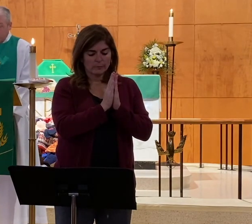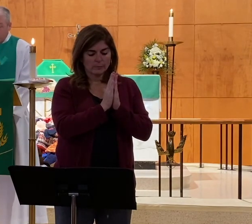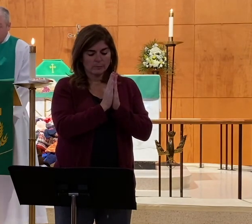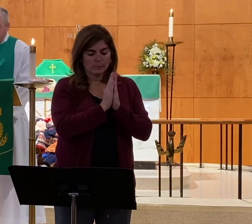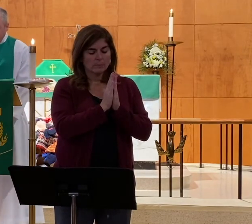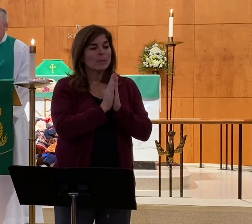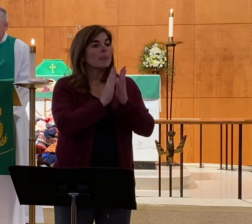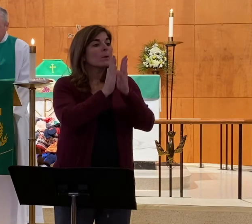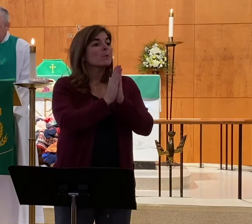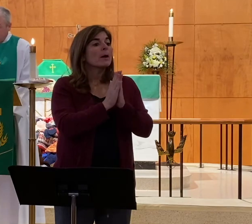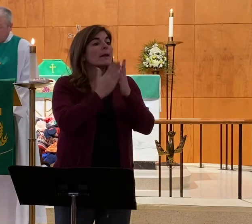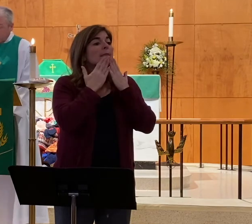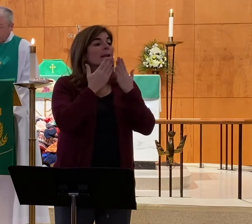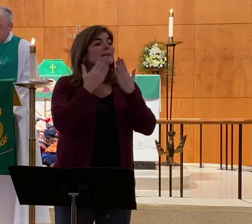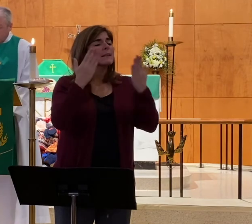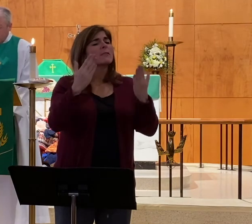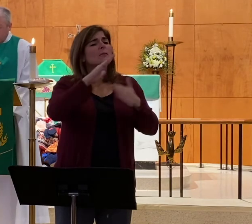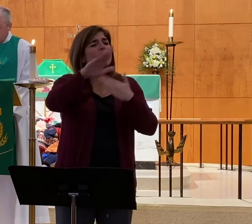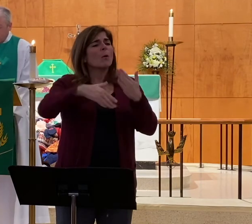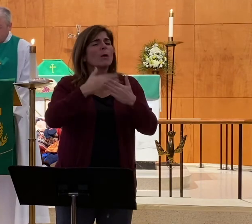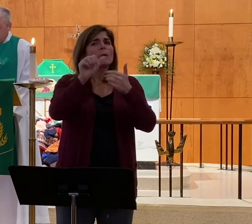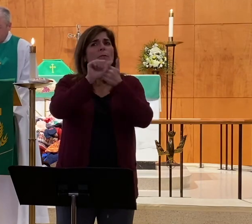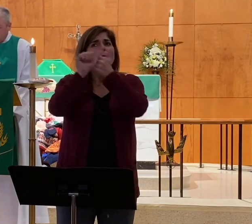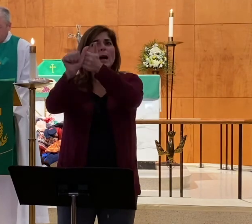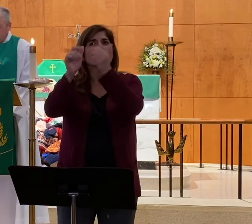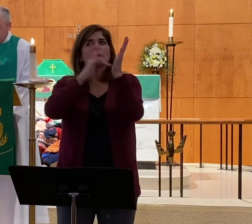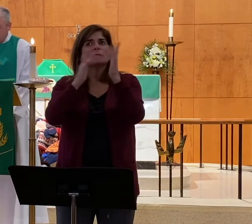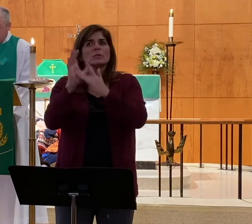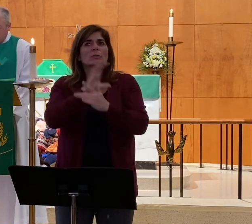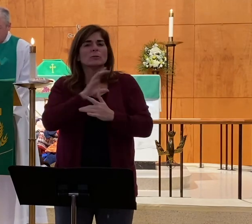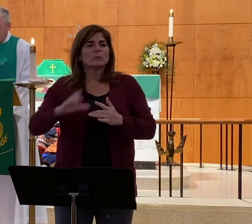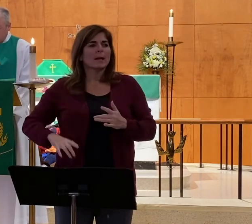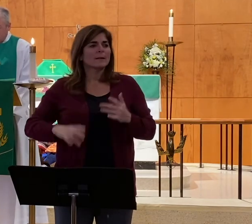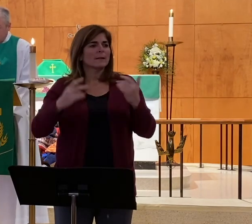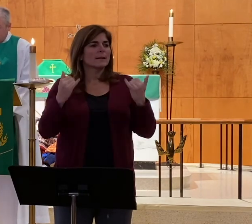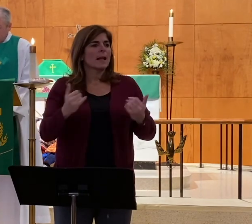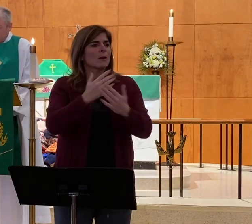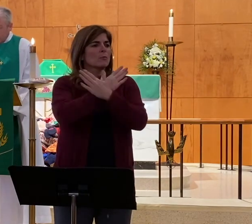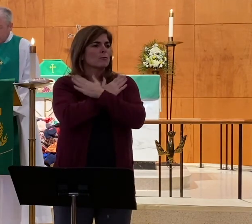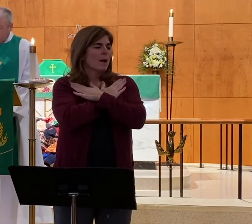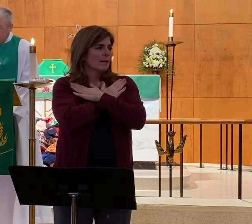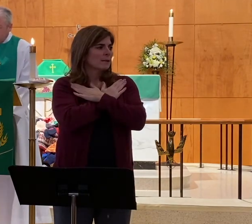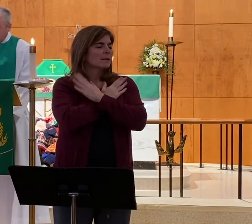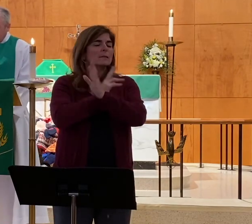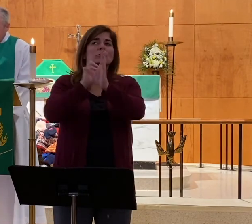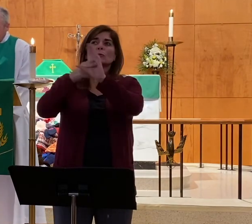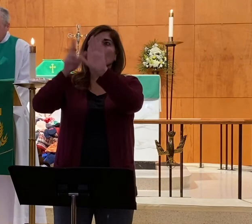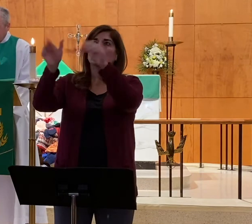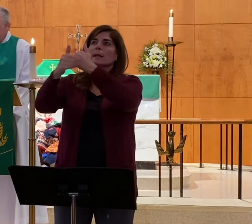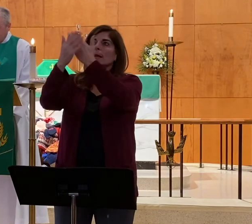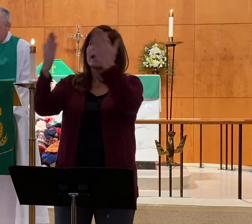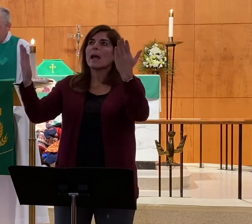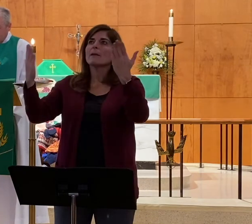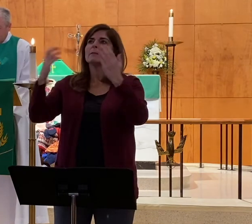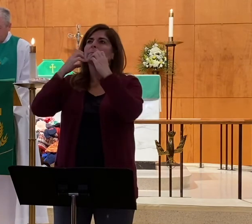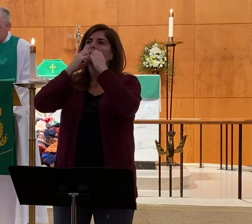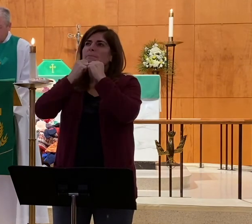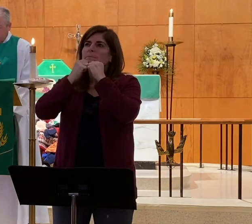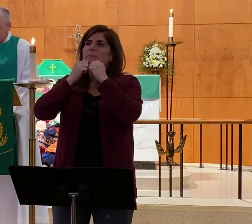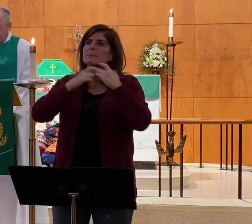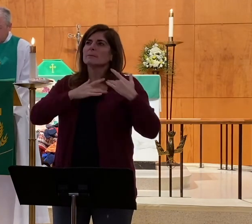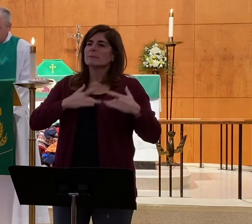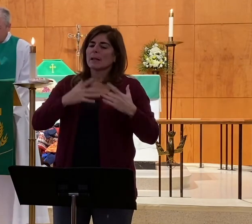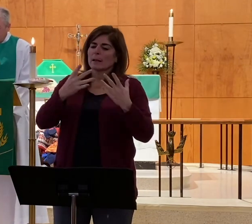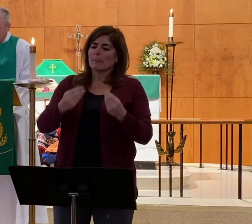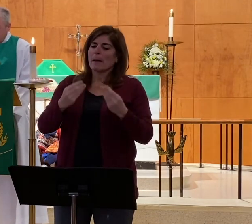we pray in thanksgiving for those who followed Christ and now rest from their labors, that their witness provide a model of commitment and compassion until